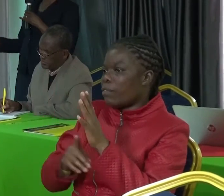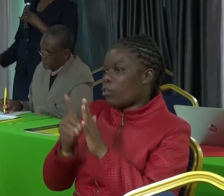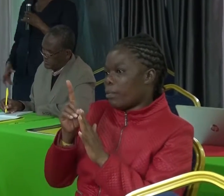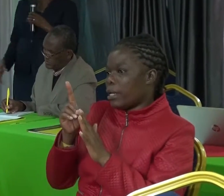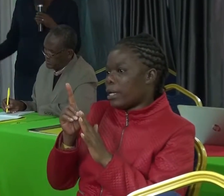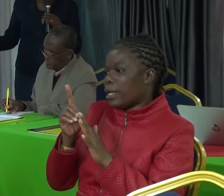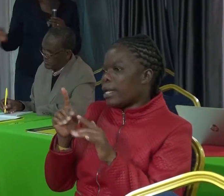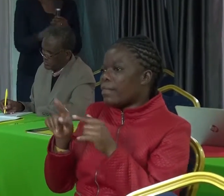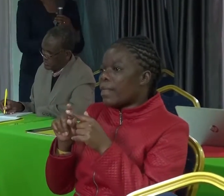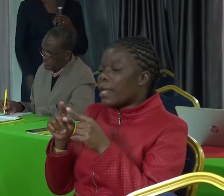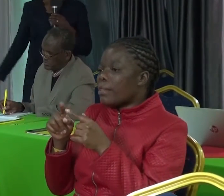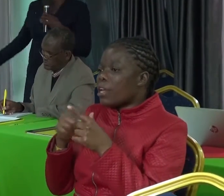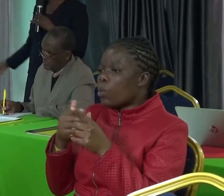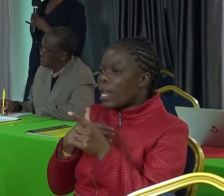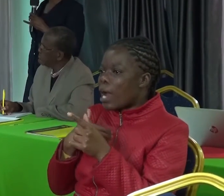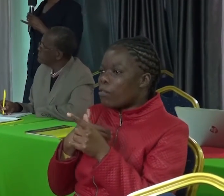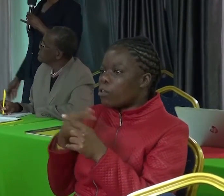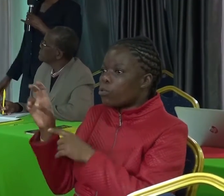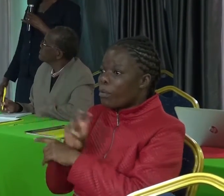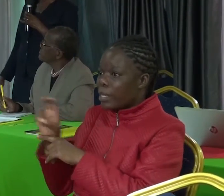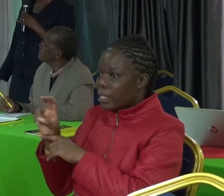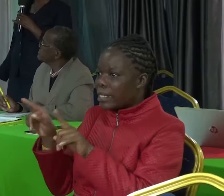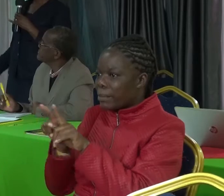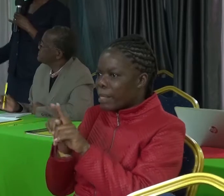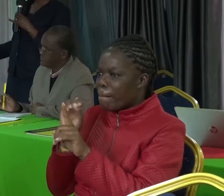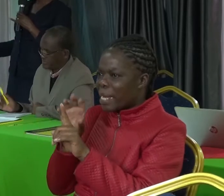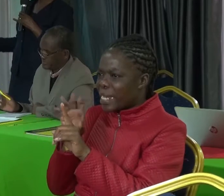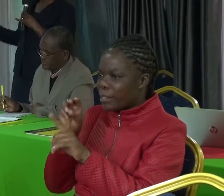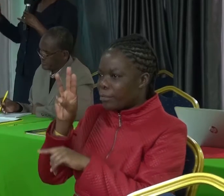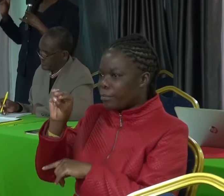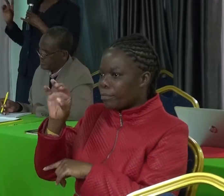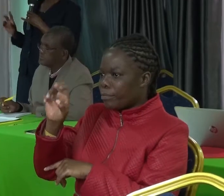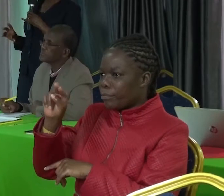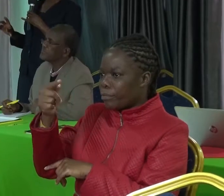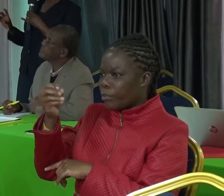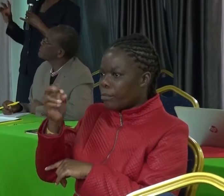and mentors, all of us here, to avoid